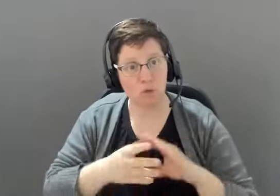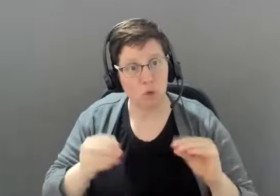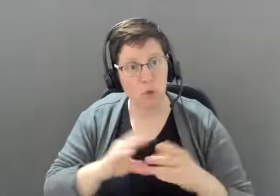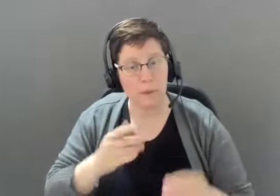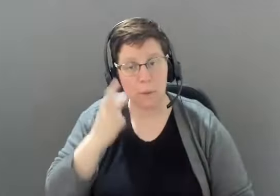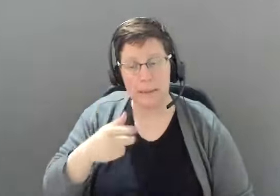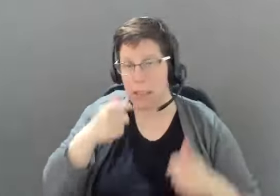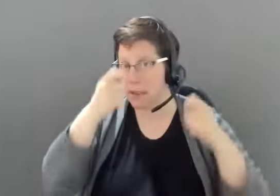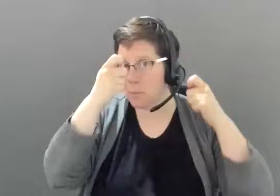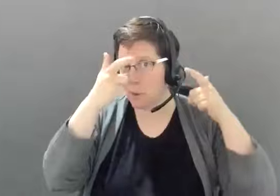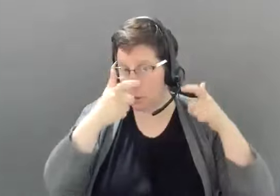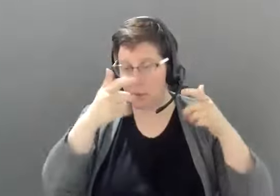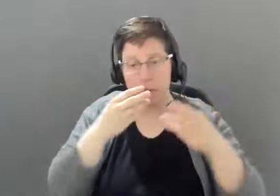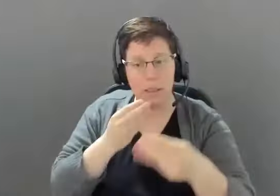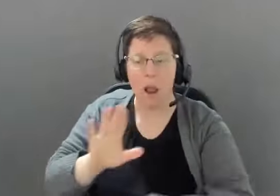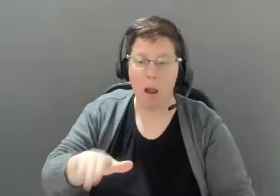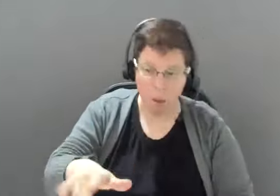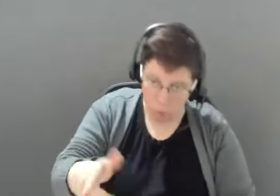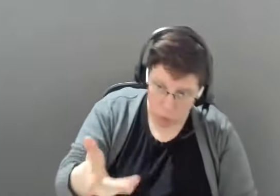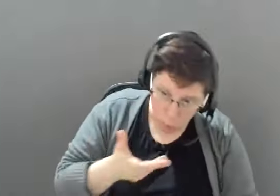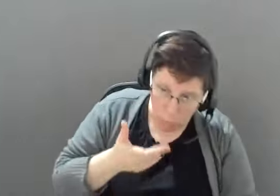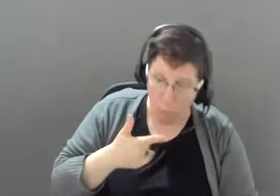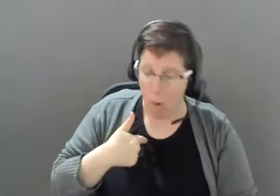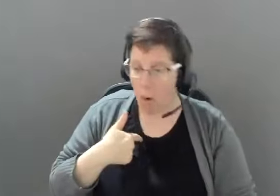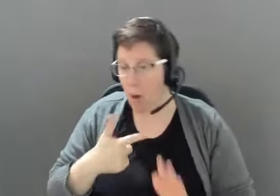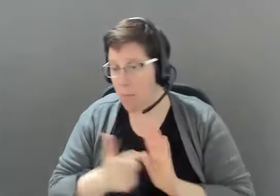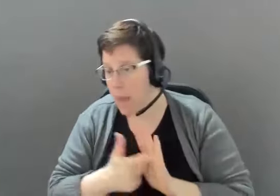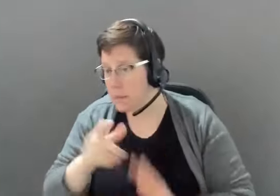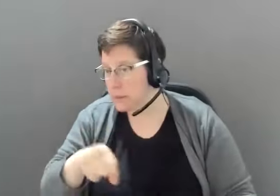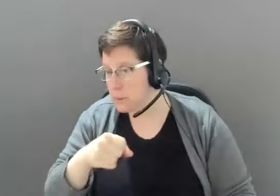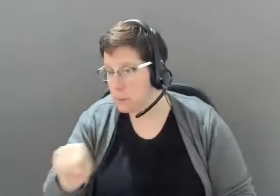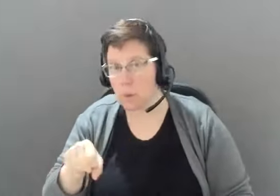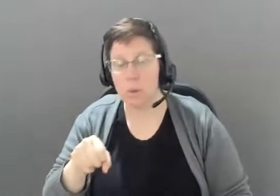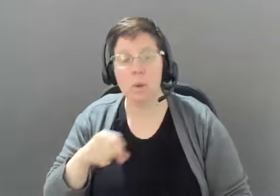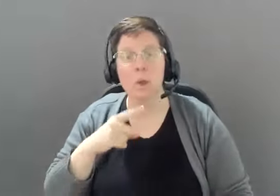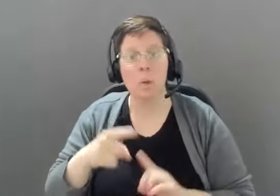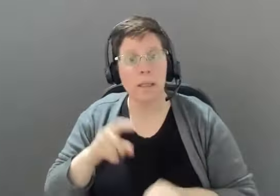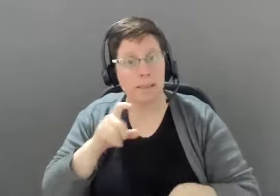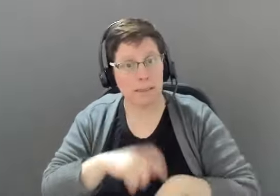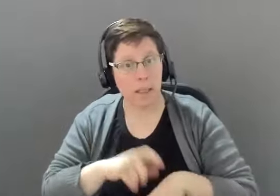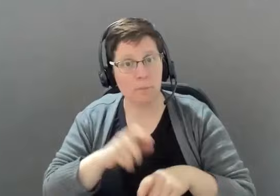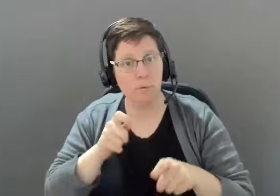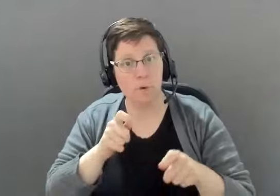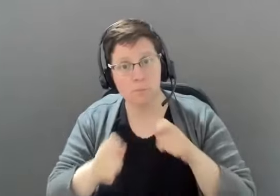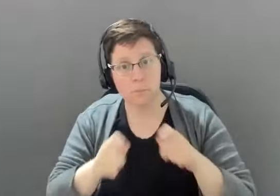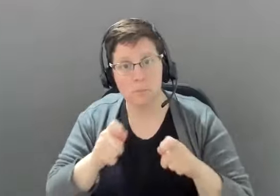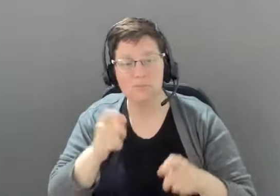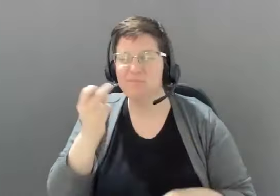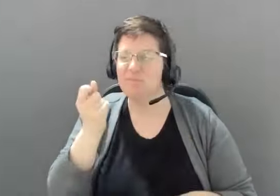doing informing, asking for choice. And when it comes time to modifying or revoking, it's quick, it's easy.